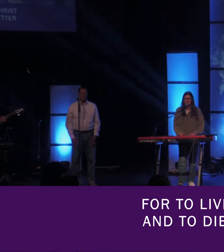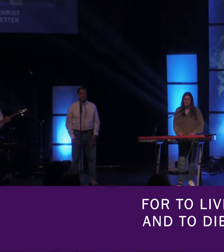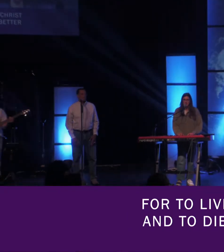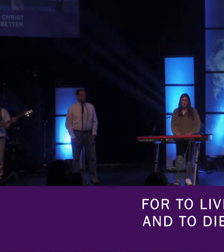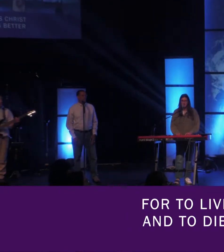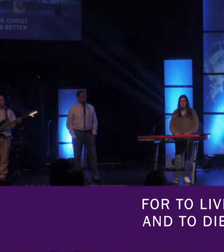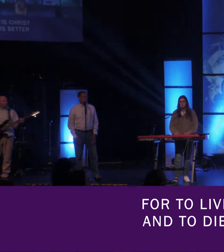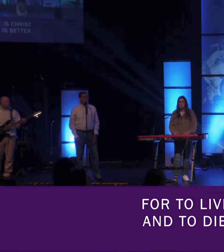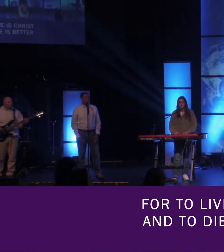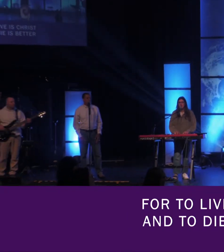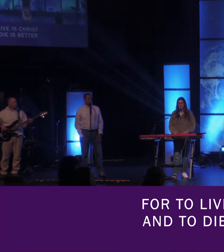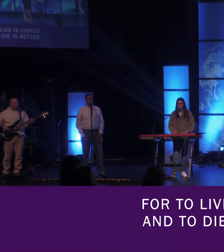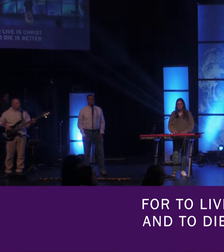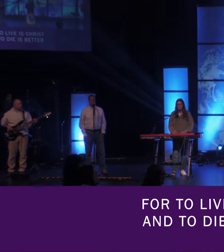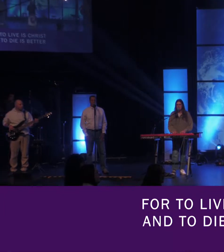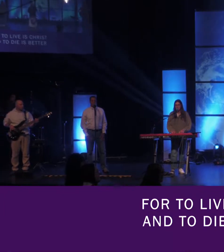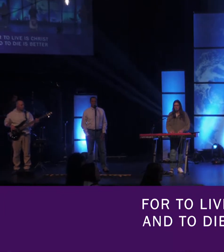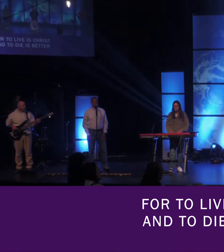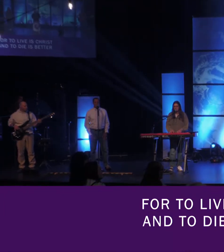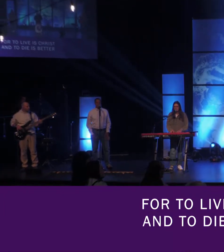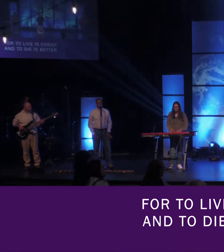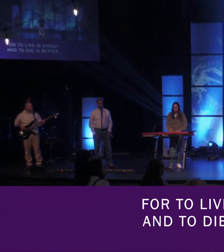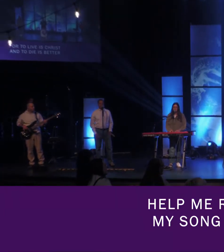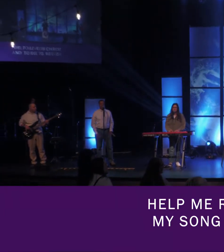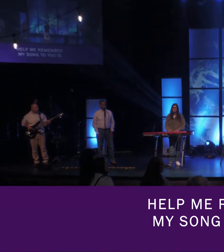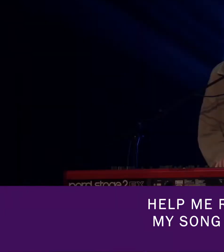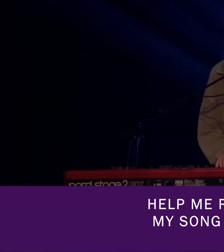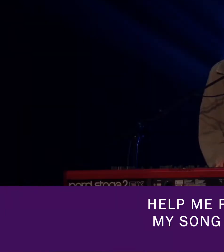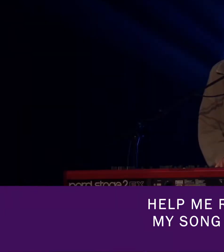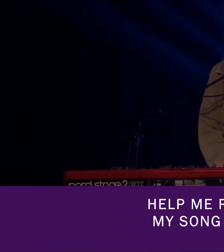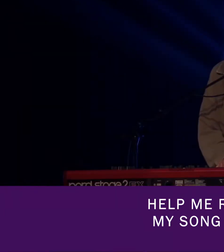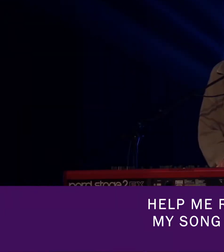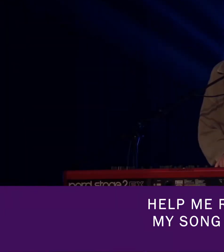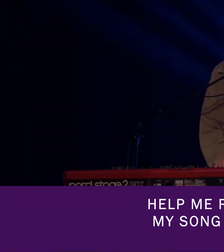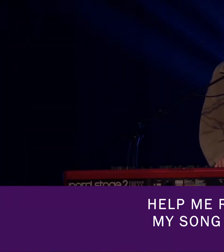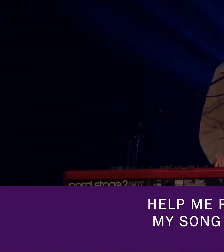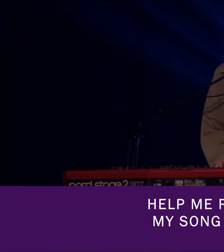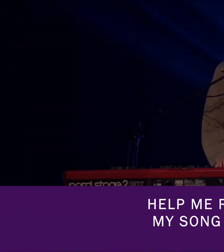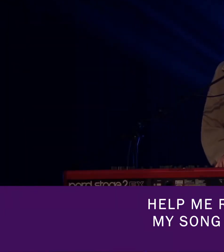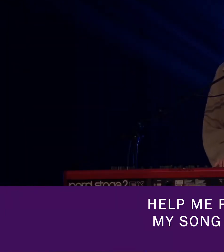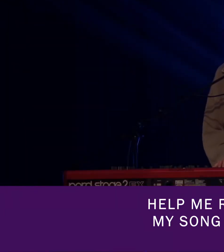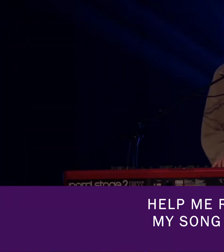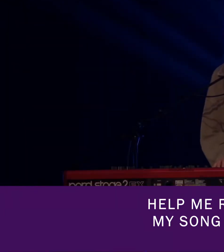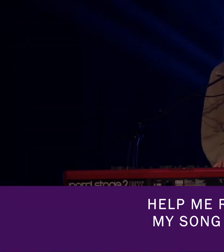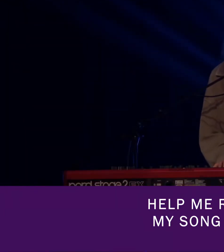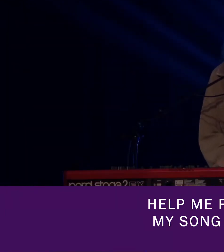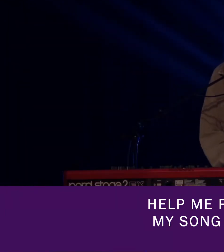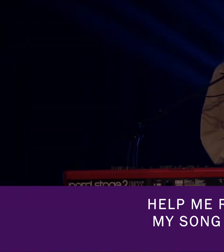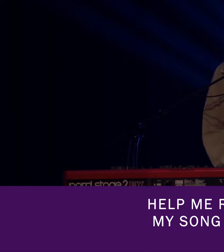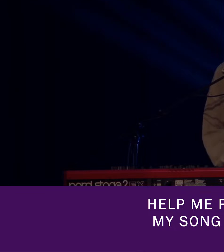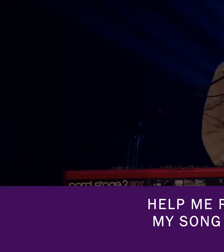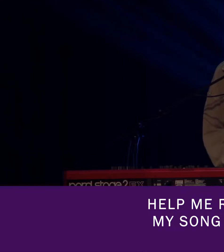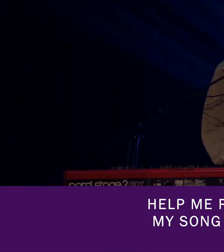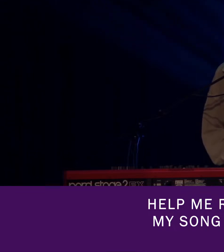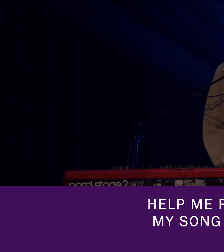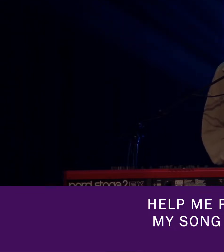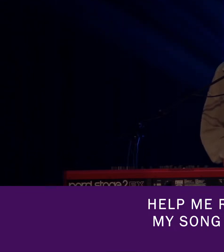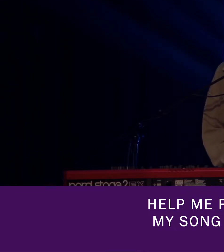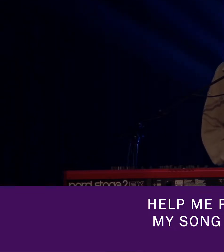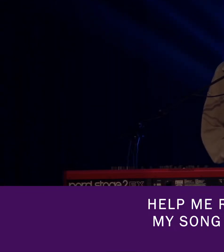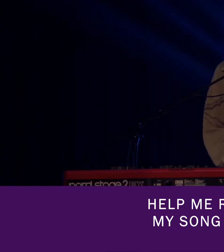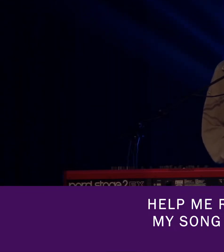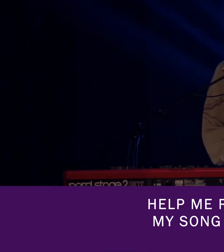Christ, and to die is better. Help me remember,